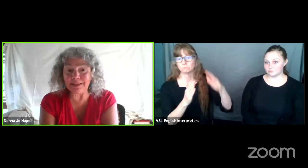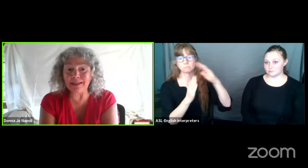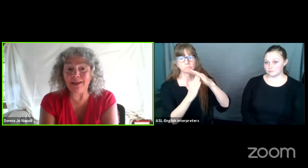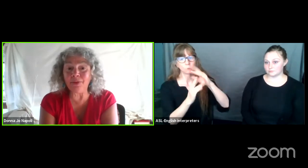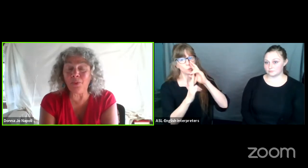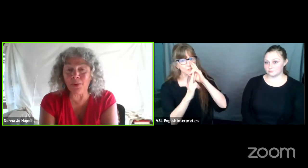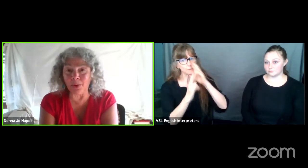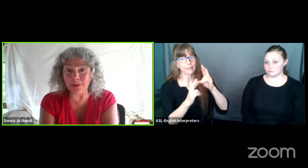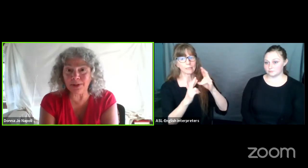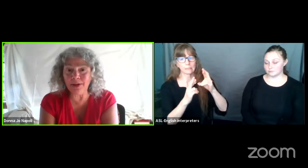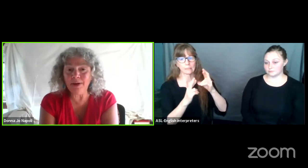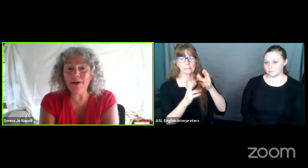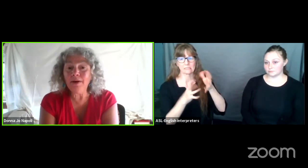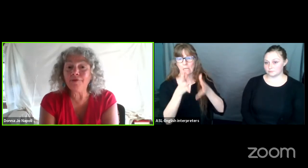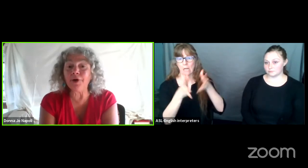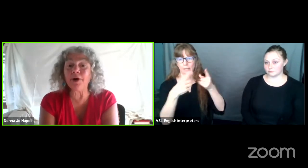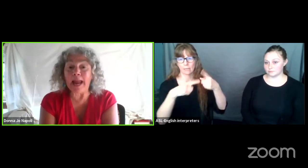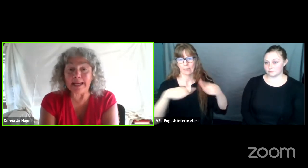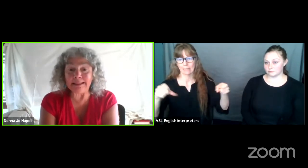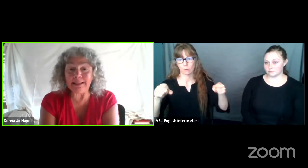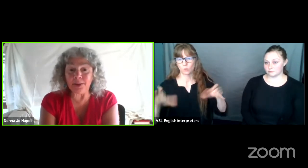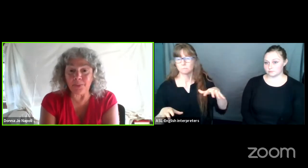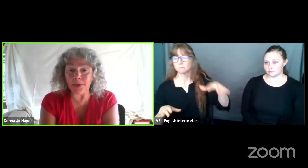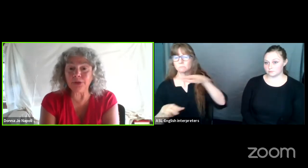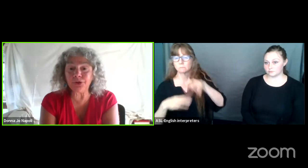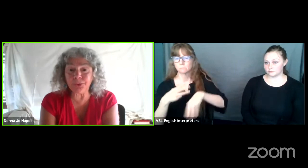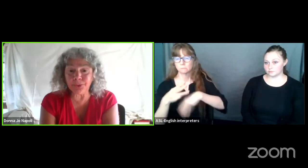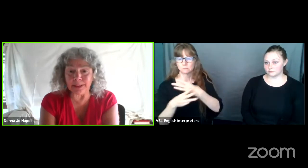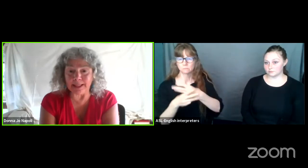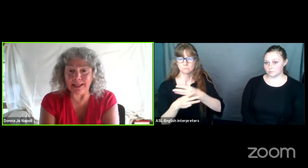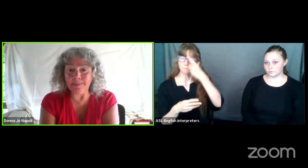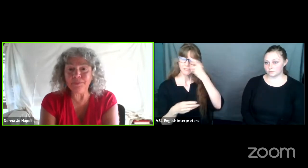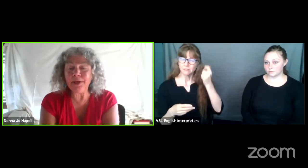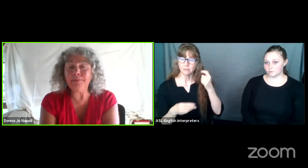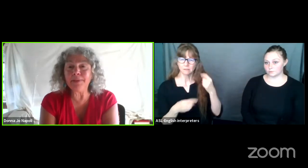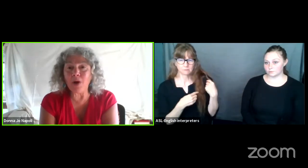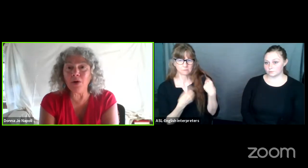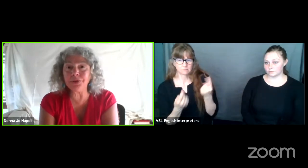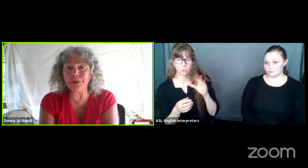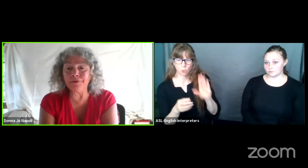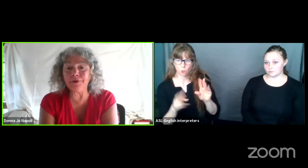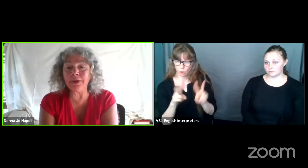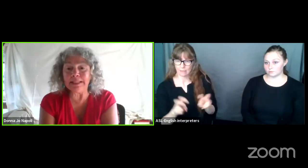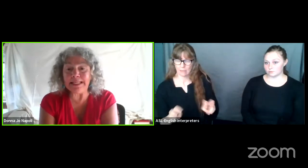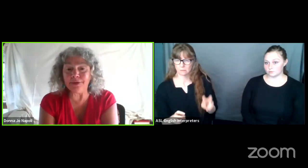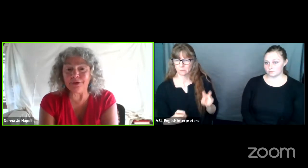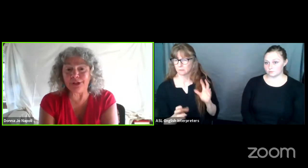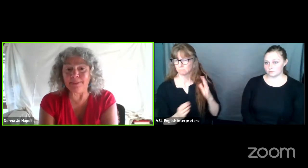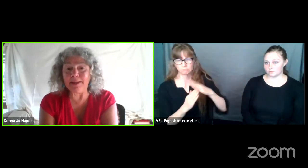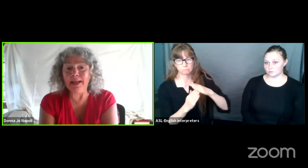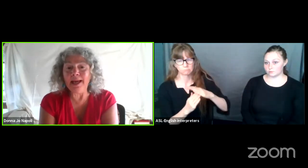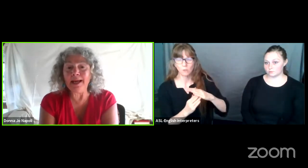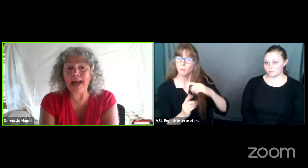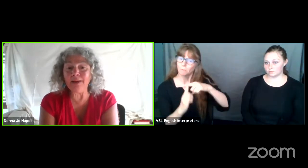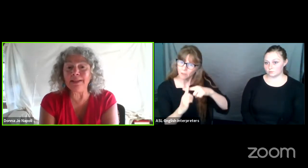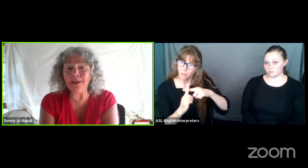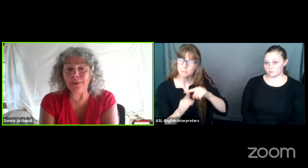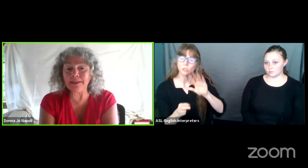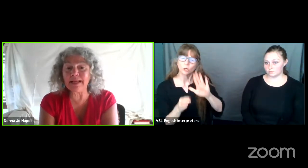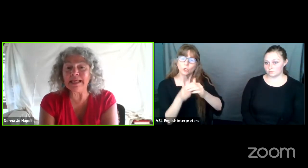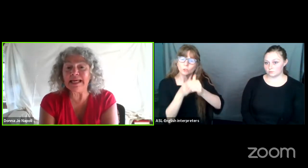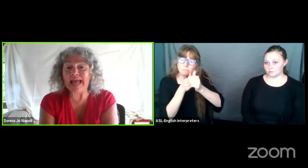language linguists in the world. For her analytic work, surely but also for her leadership and